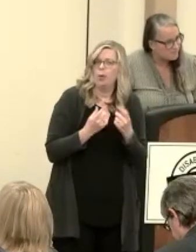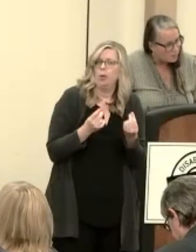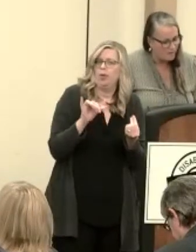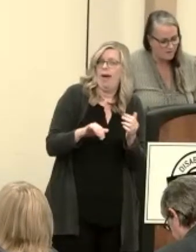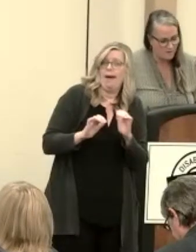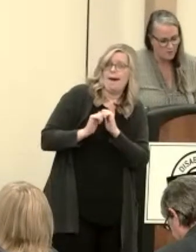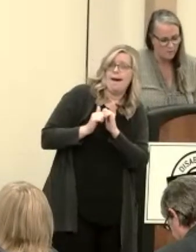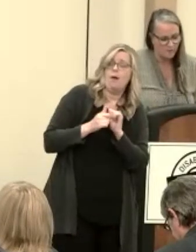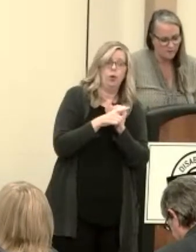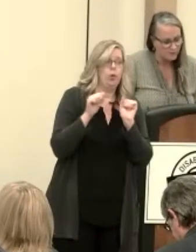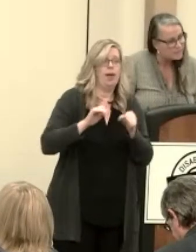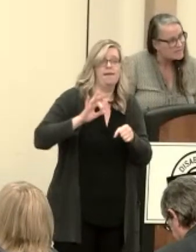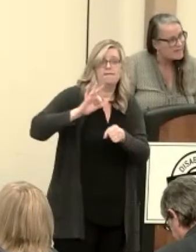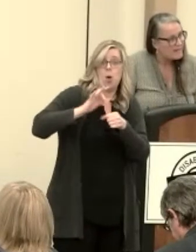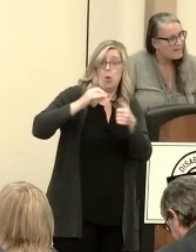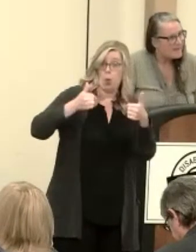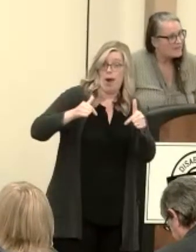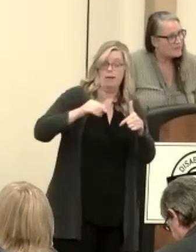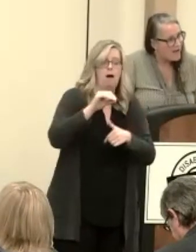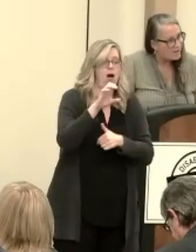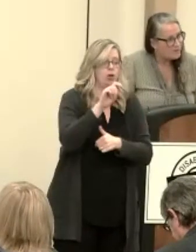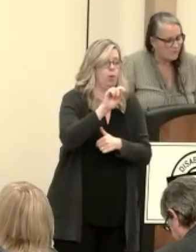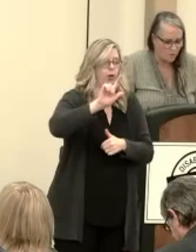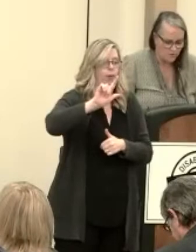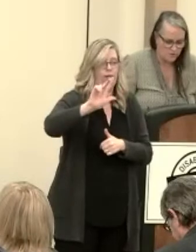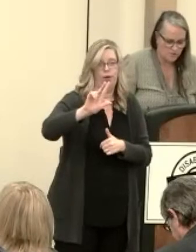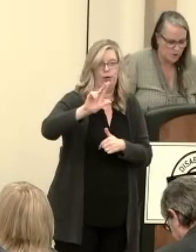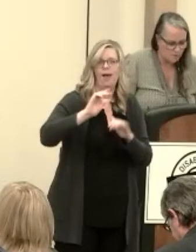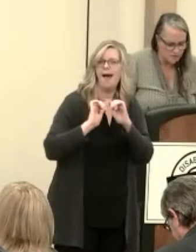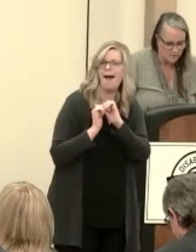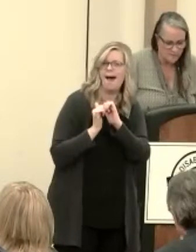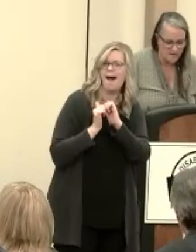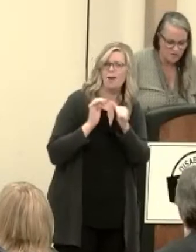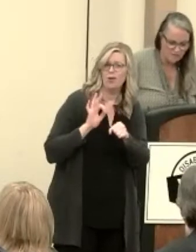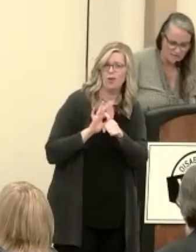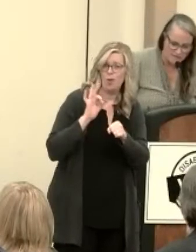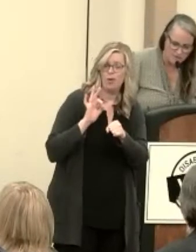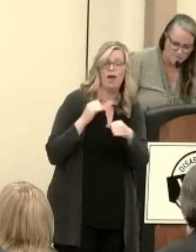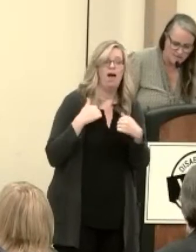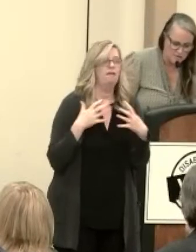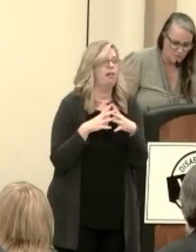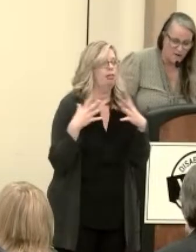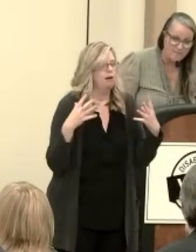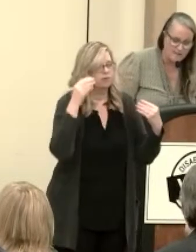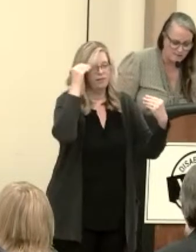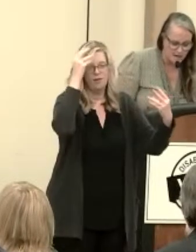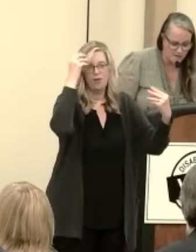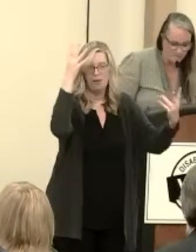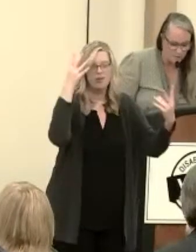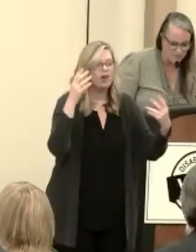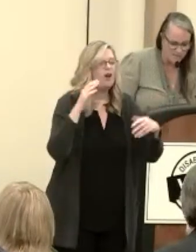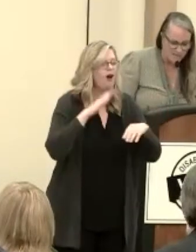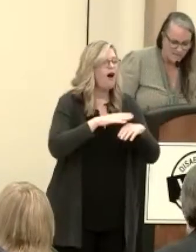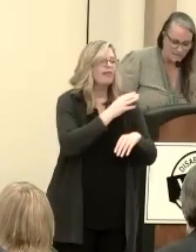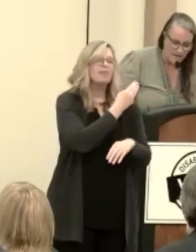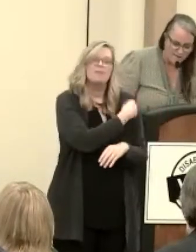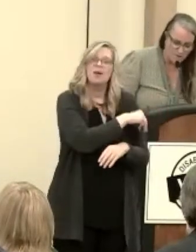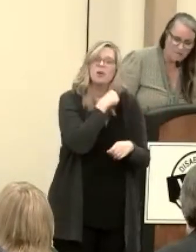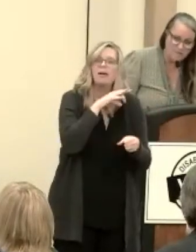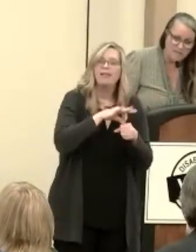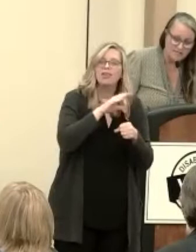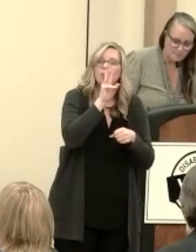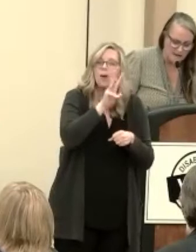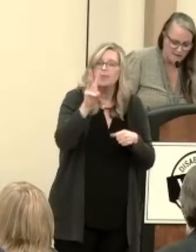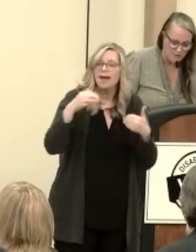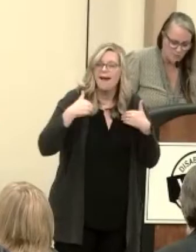by voting on October 3rd. So how do you vote? There's so much information on the Elections Manitoba website on how to vote. The live stream